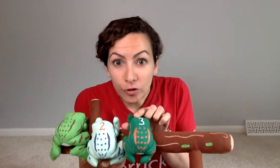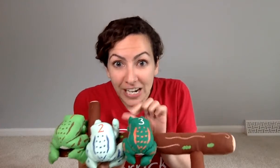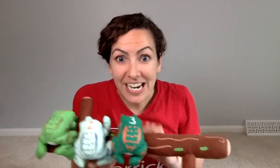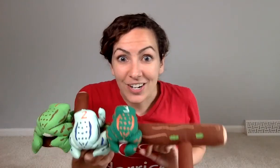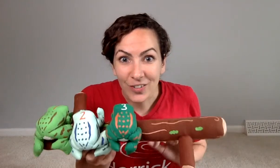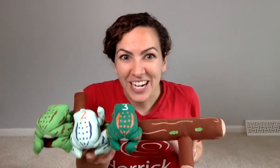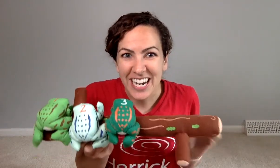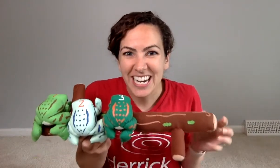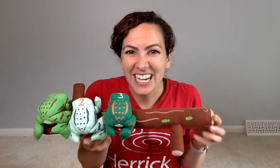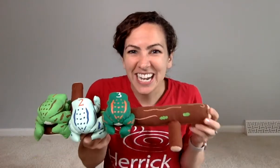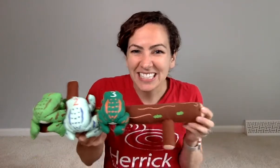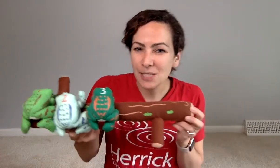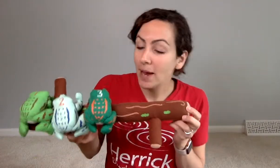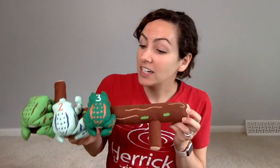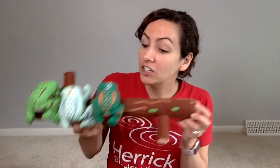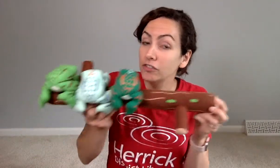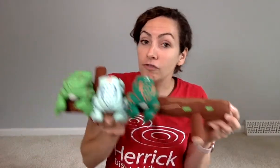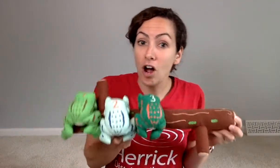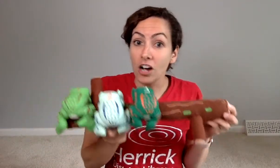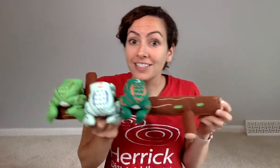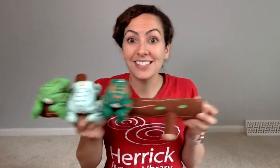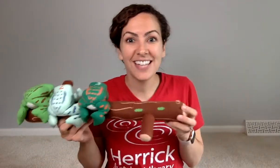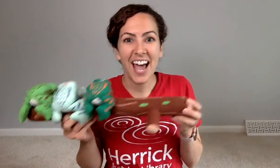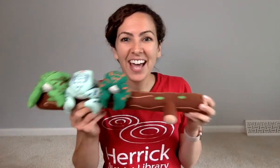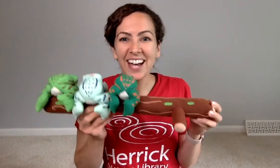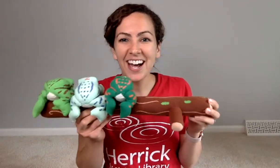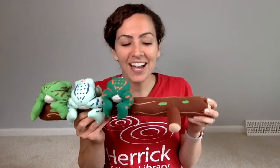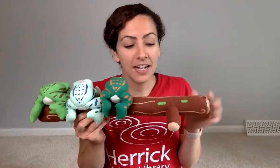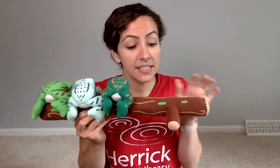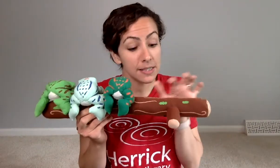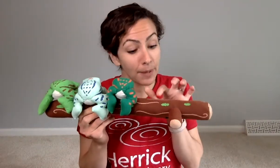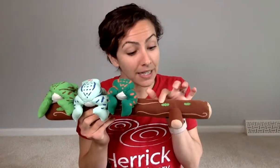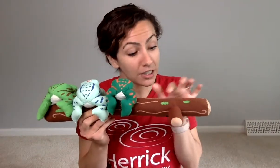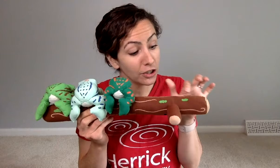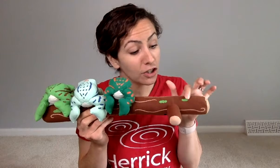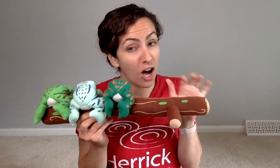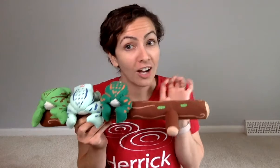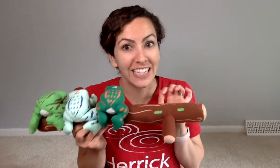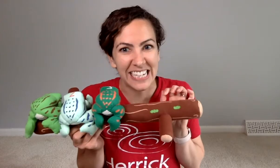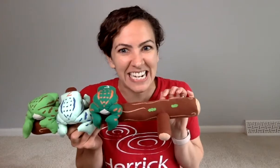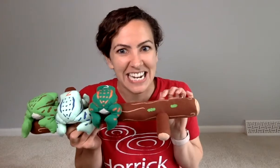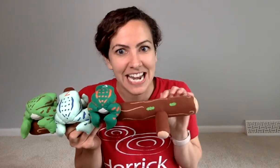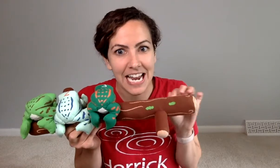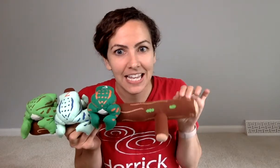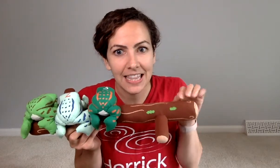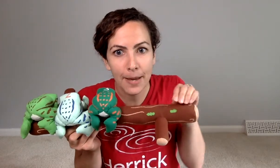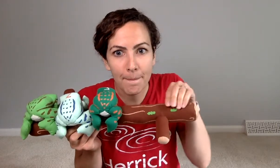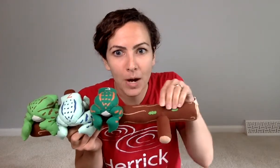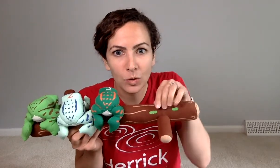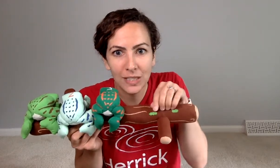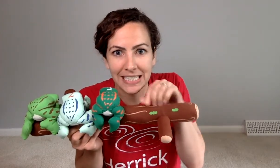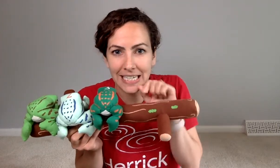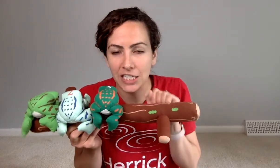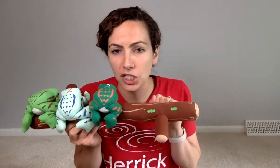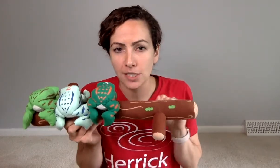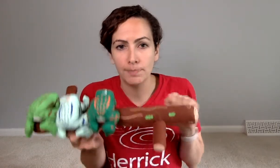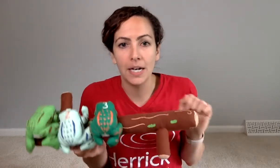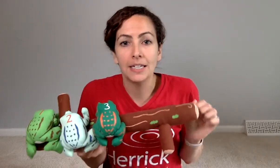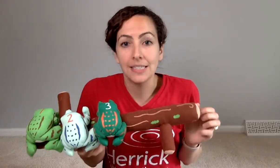3 green and speckled frogs sat on a speckled log, eating the most delicious bugs.